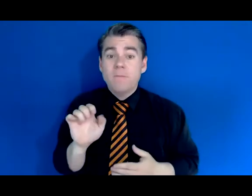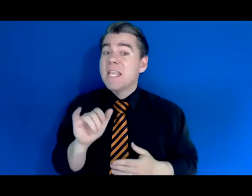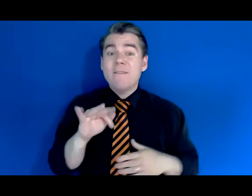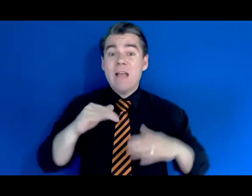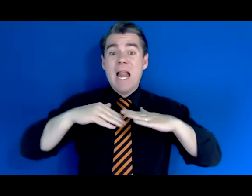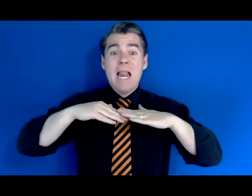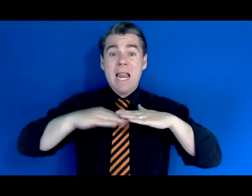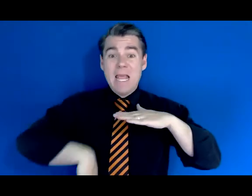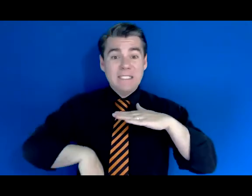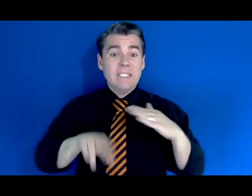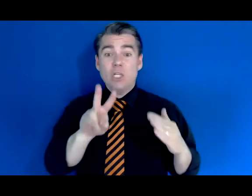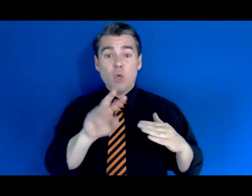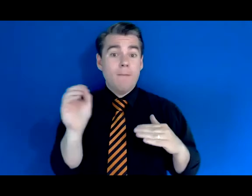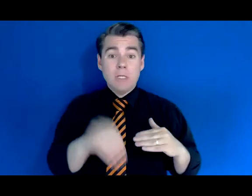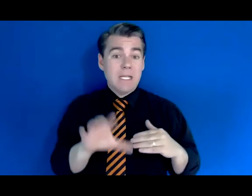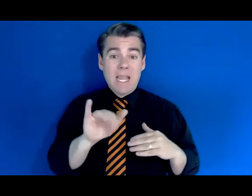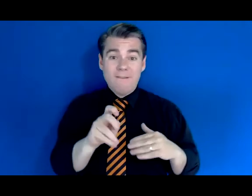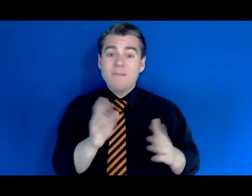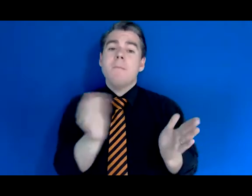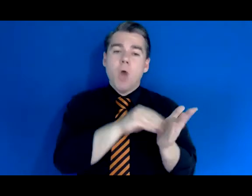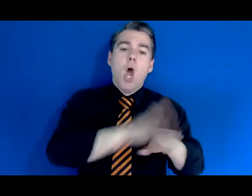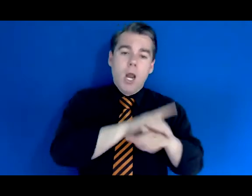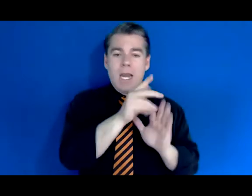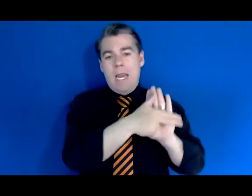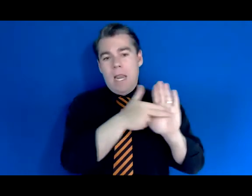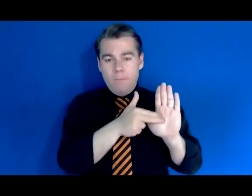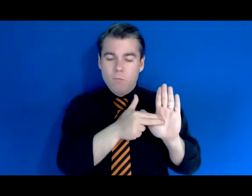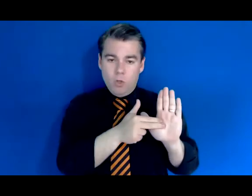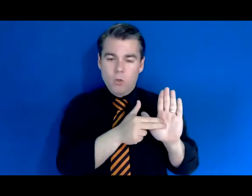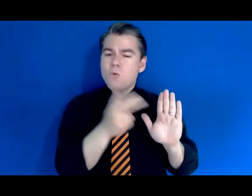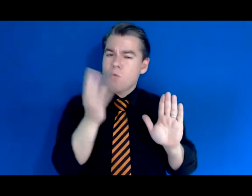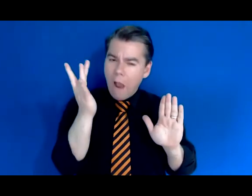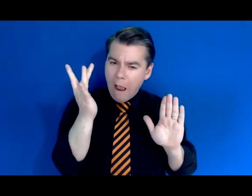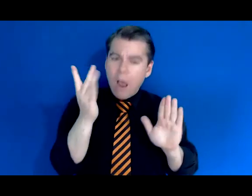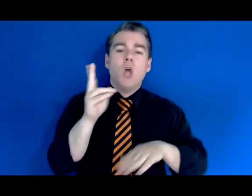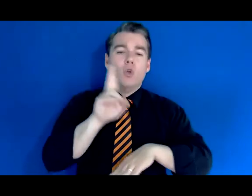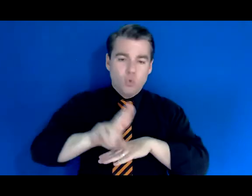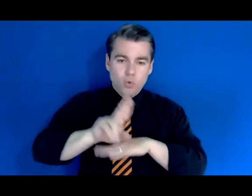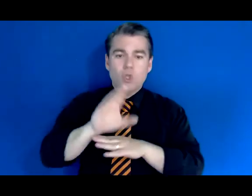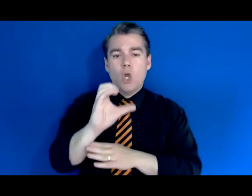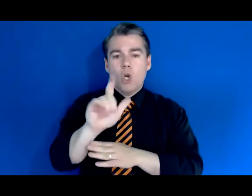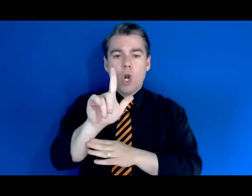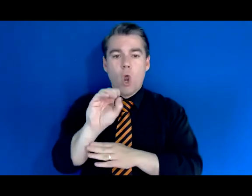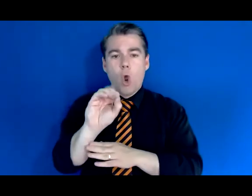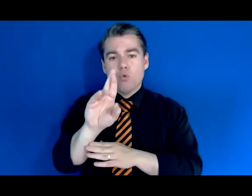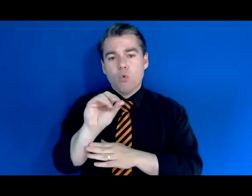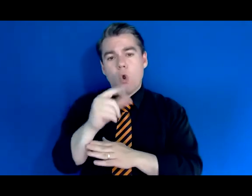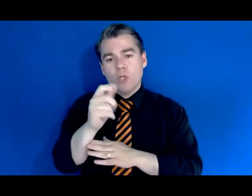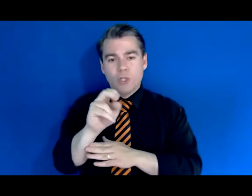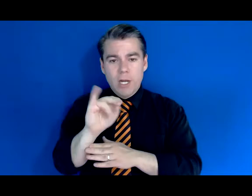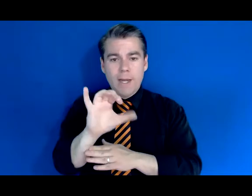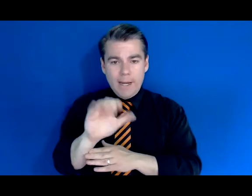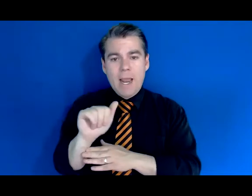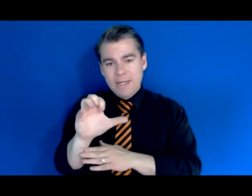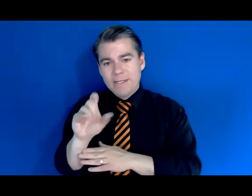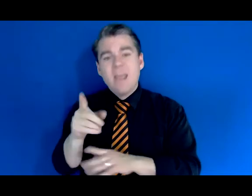caffeine on the label because they use chlorogenic acid that is derived from green coffee